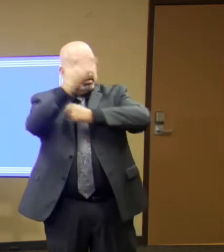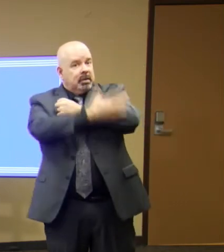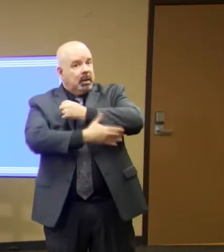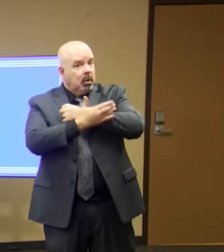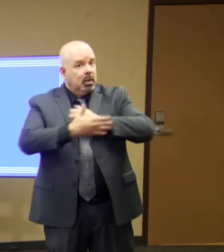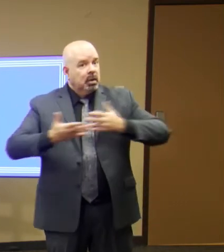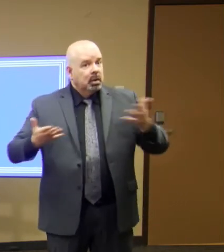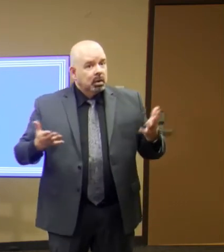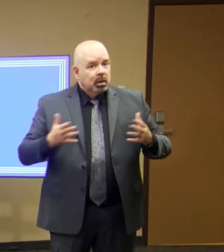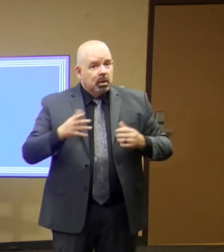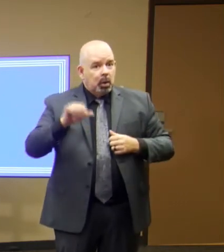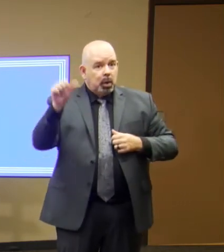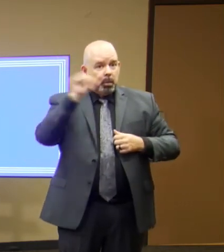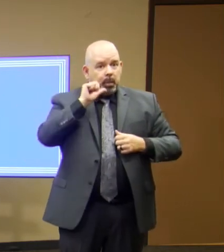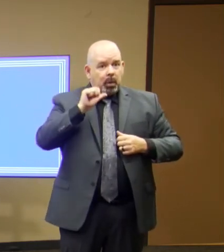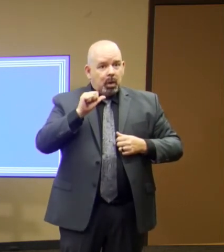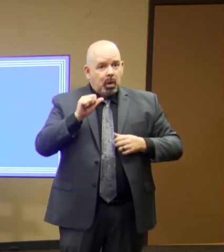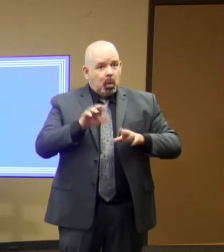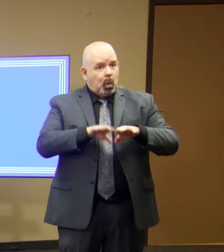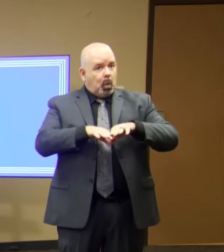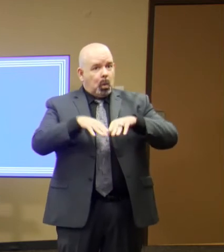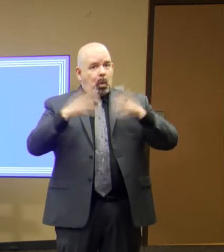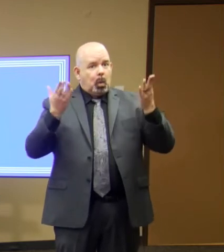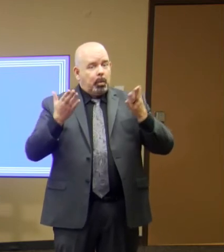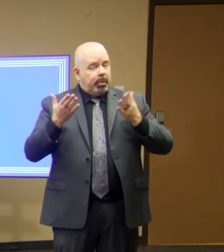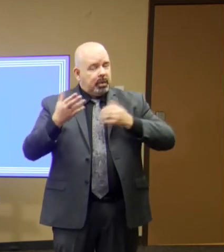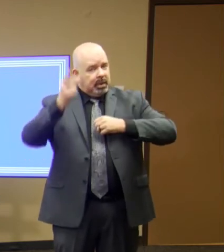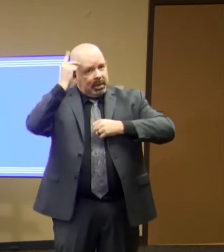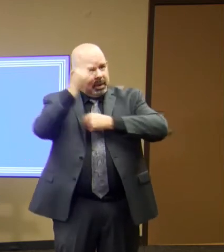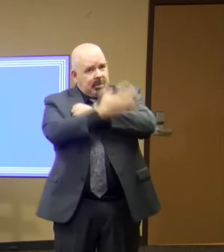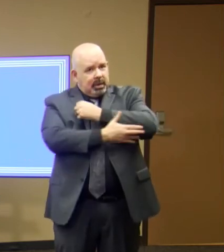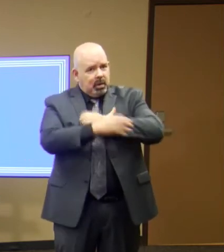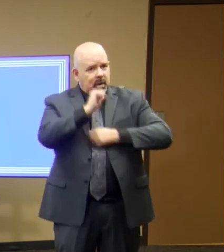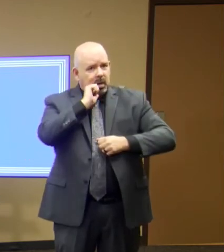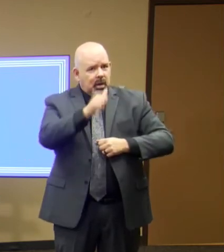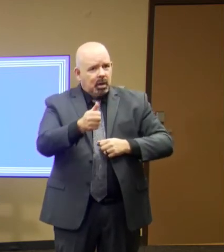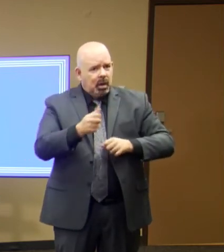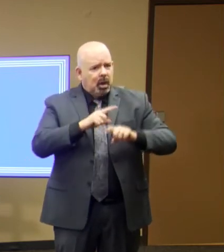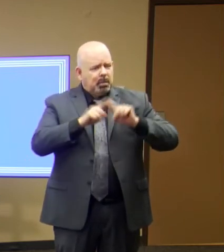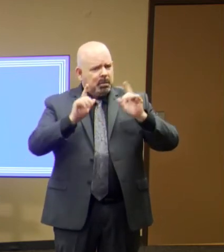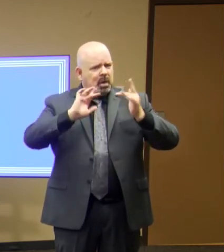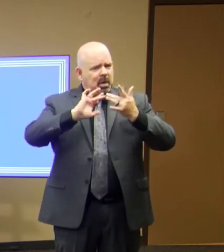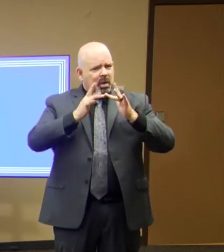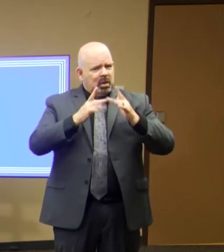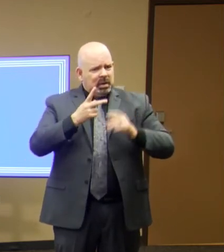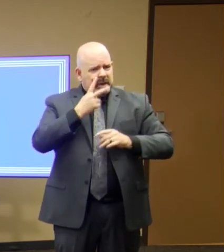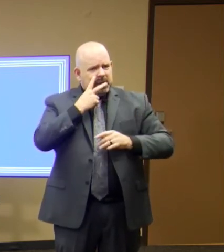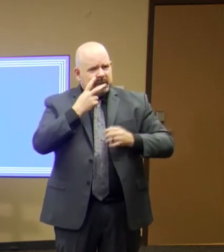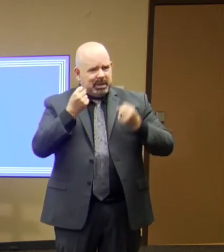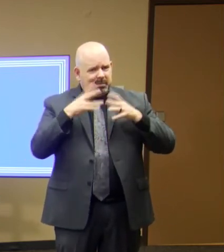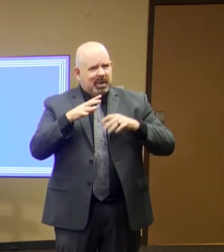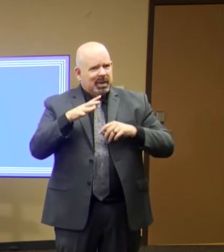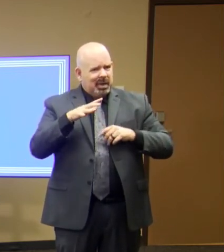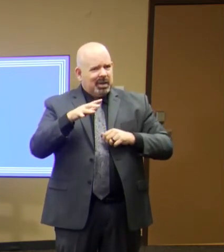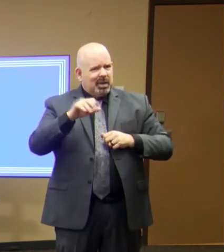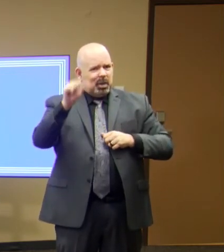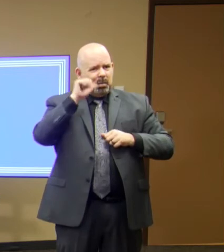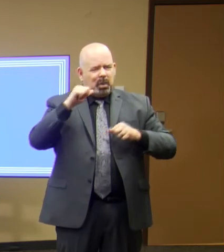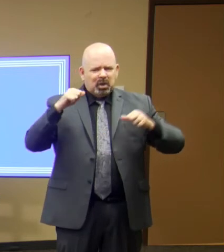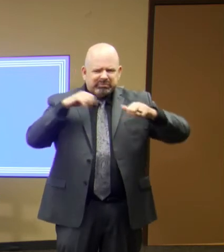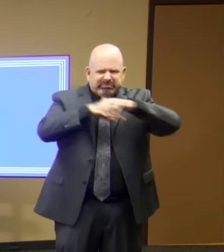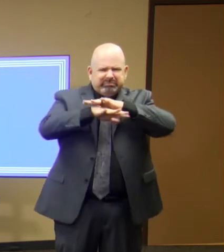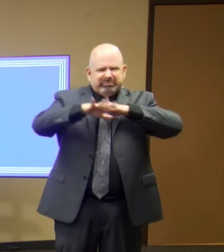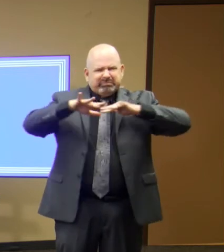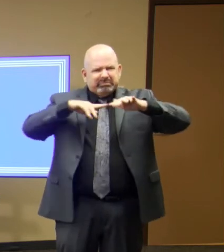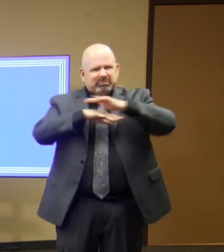of bars and clubs just teeming with people. Is there any enforcement effort going on right now, or